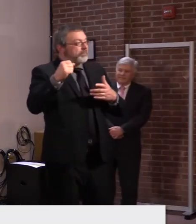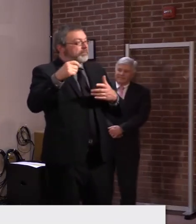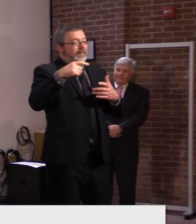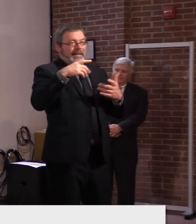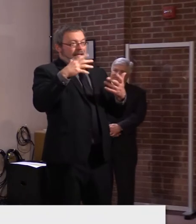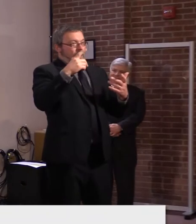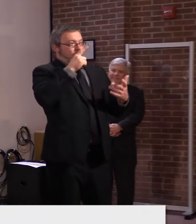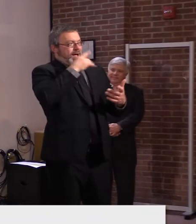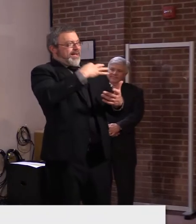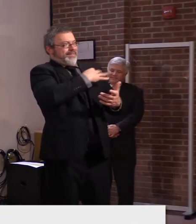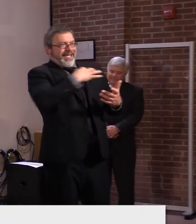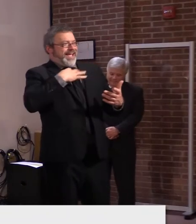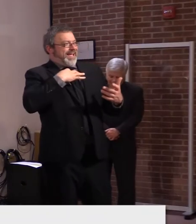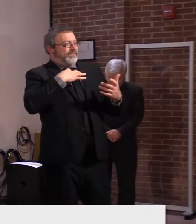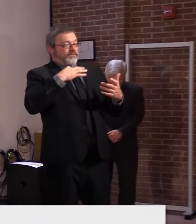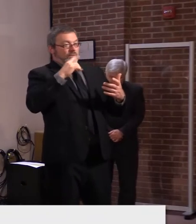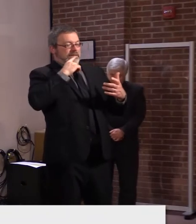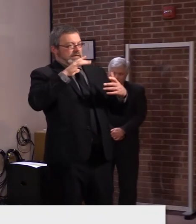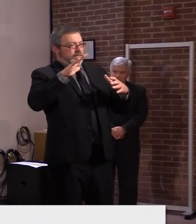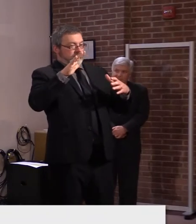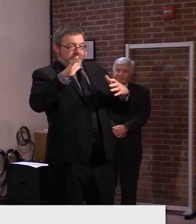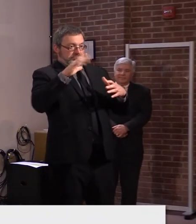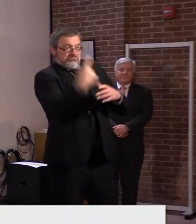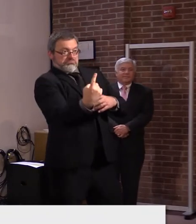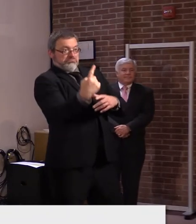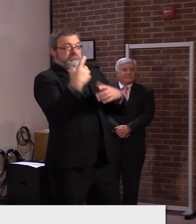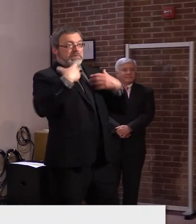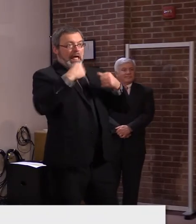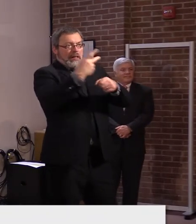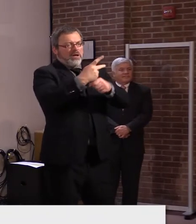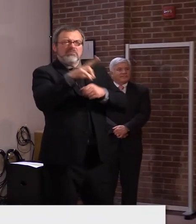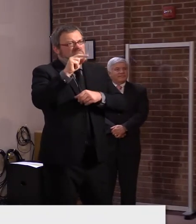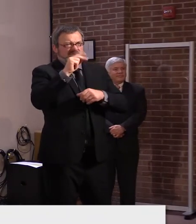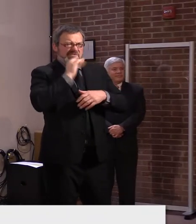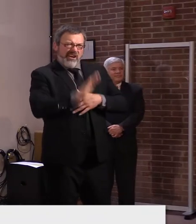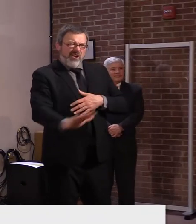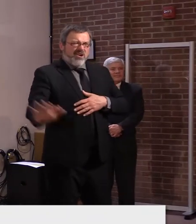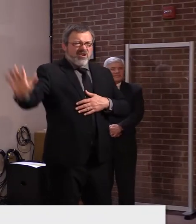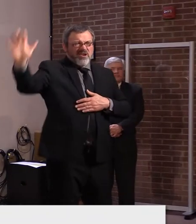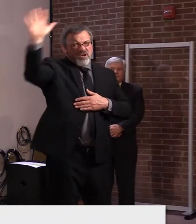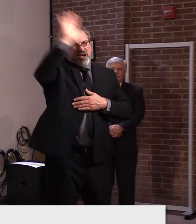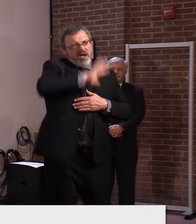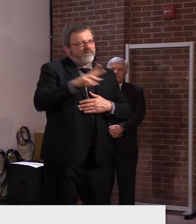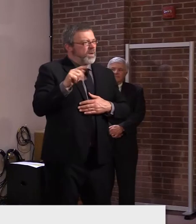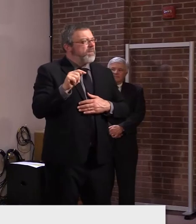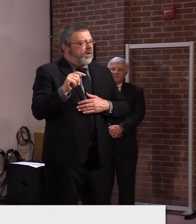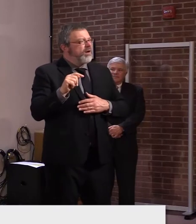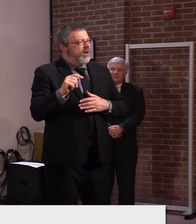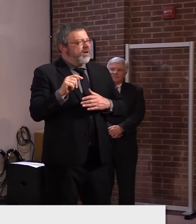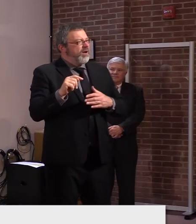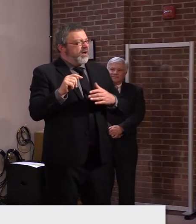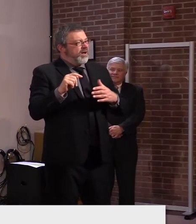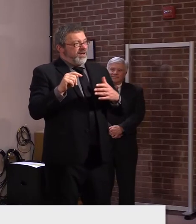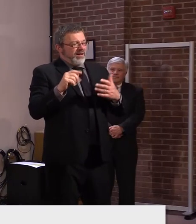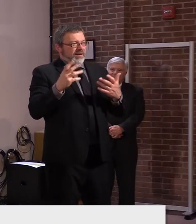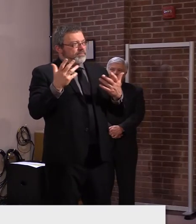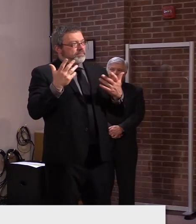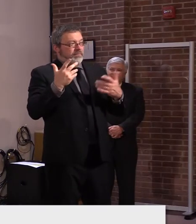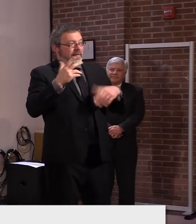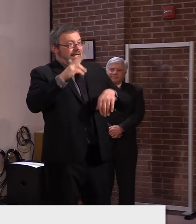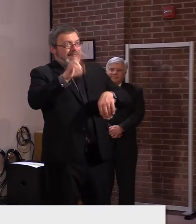problem, we are still using the Guard in some of our vaccination clinics. If we ask for more